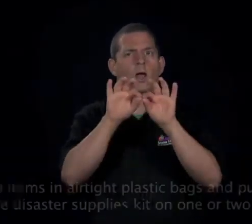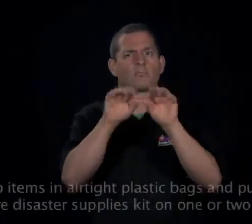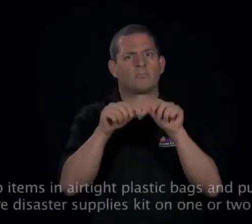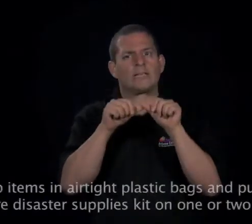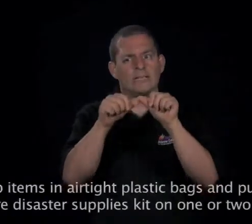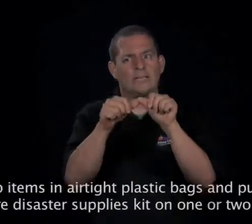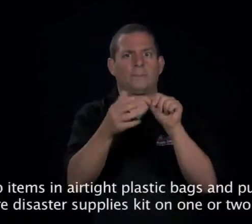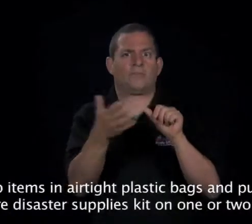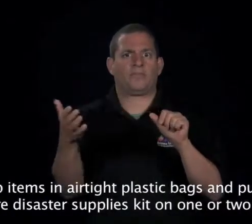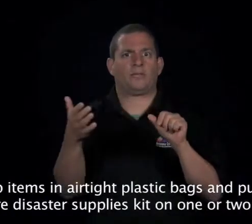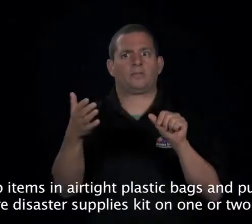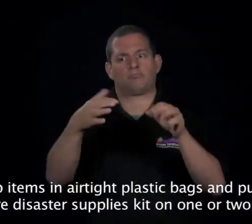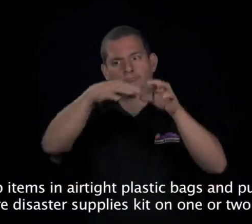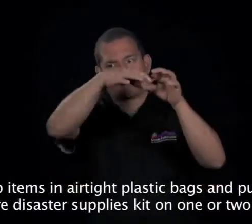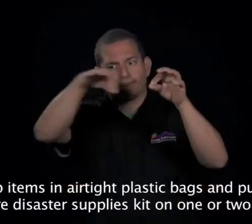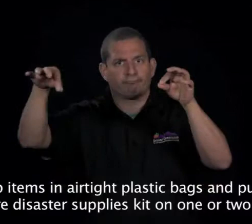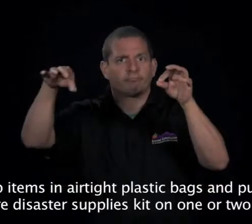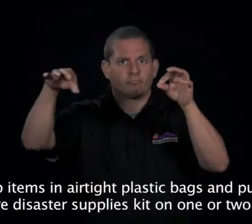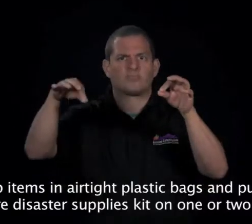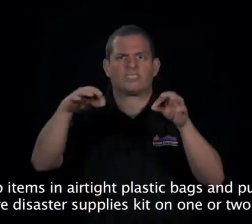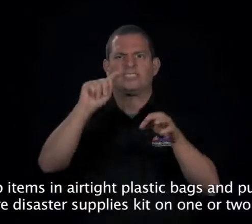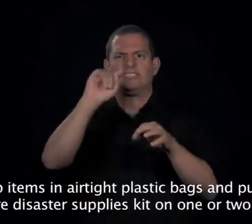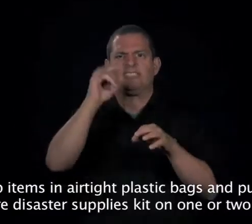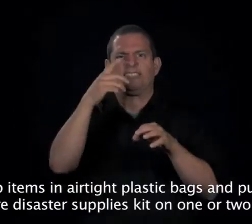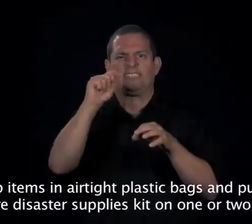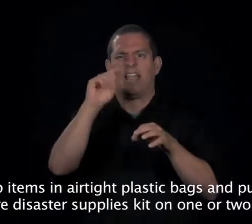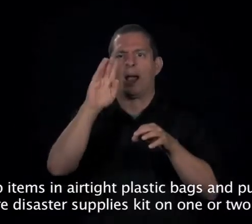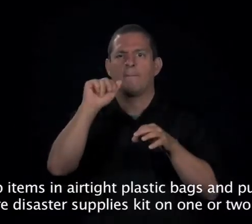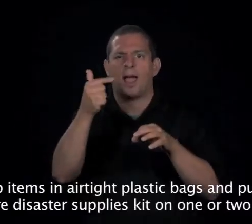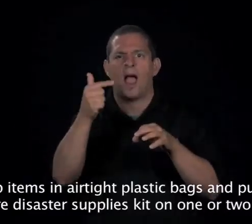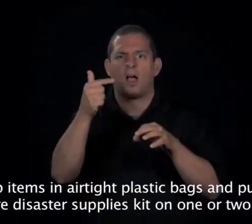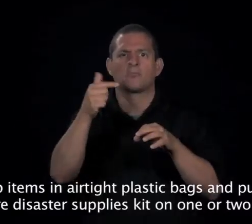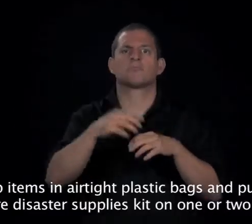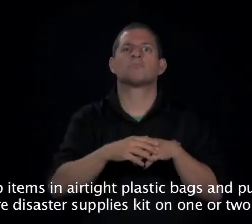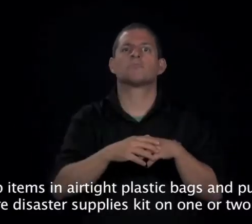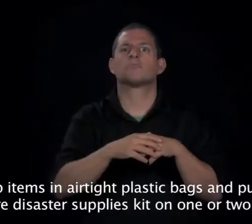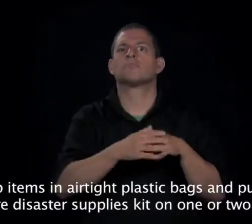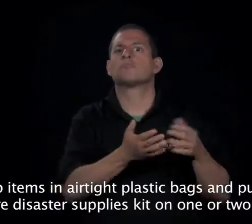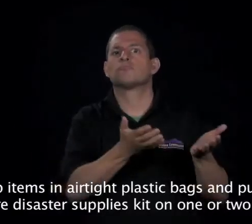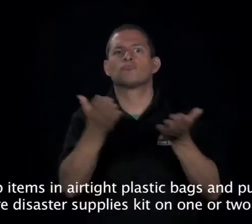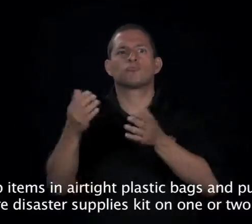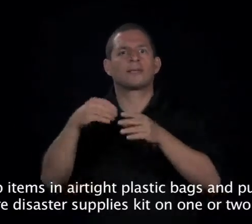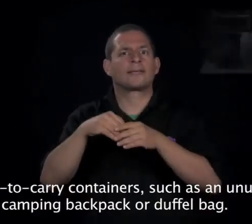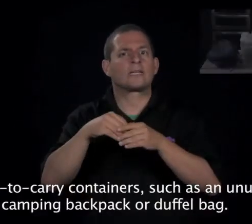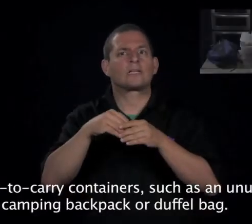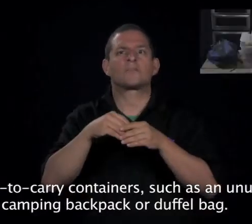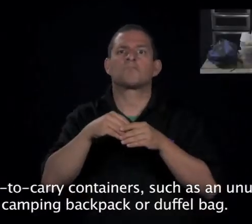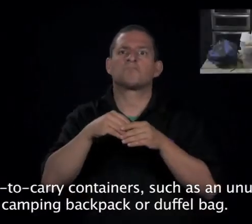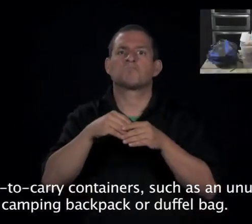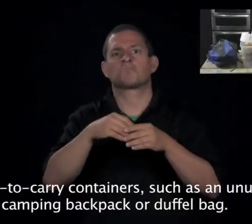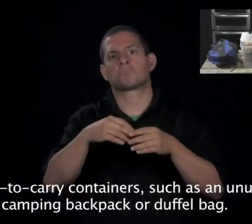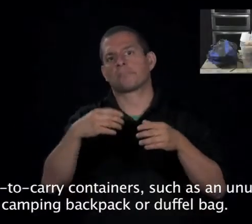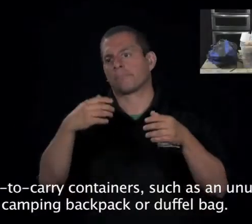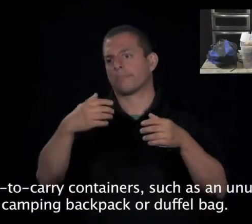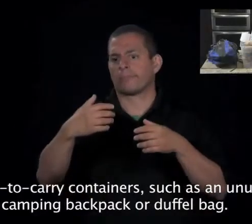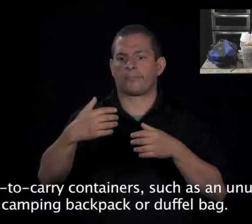Keep items in an airtight plastic bag and put your entire disaster supplies kit in 1 or 2 easy-to-carry containers, such